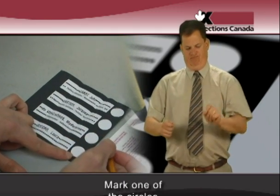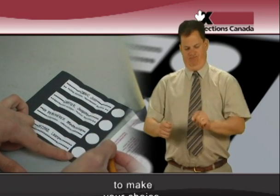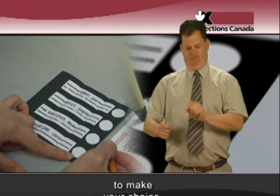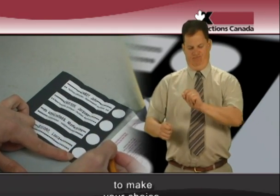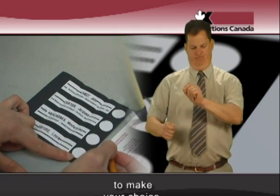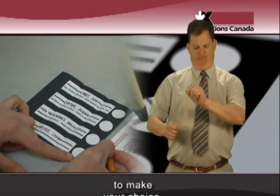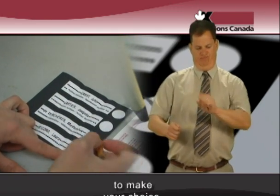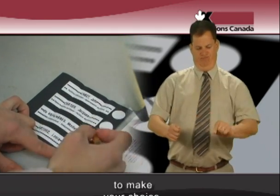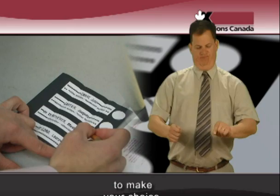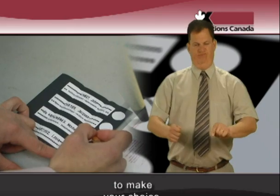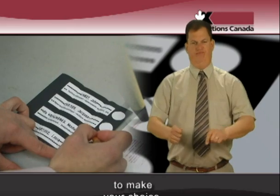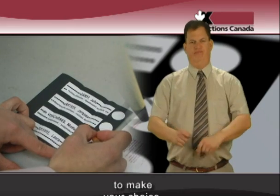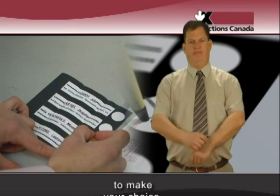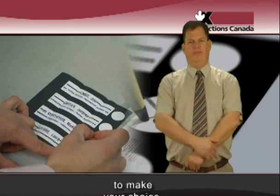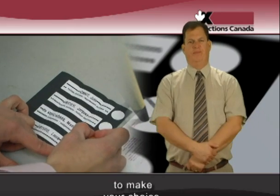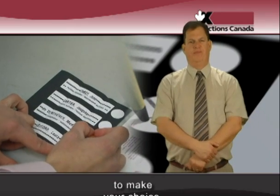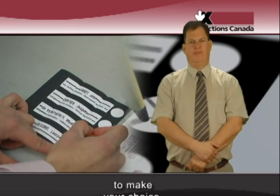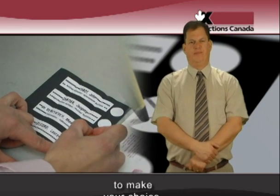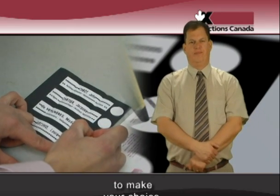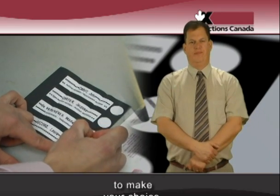circles to make your choice.